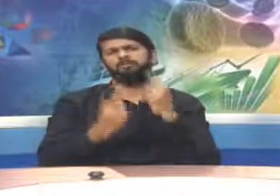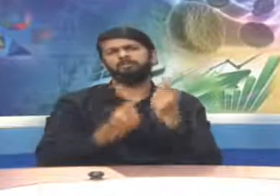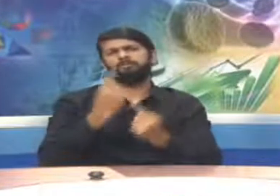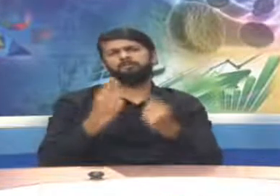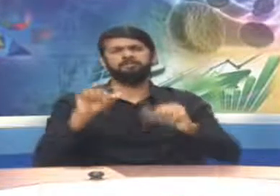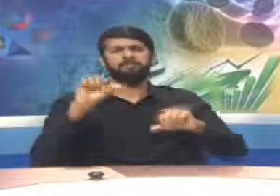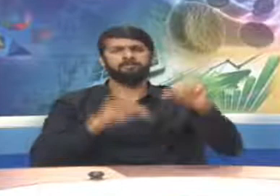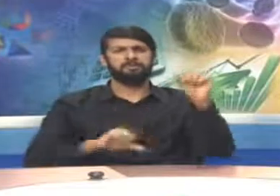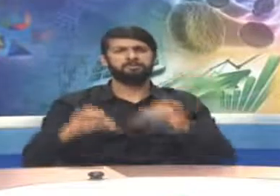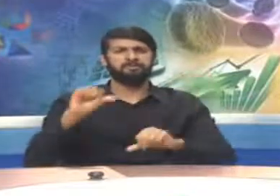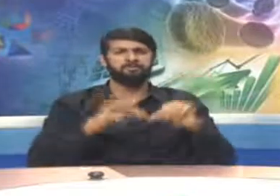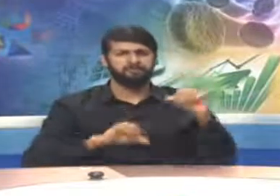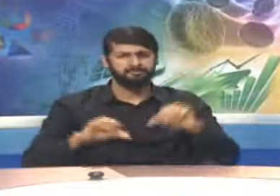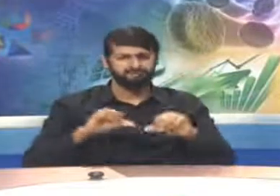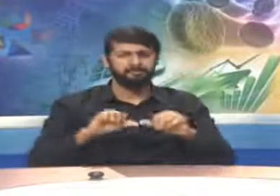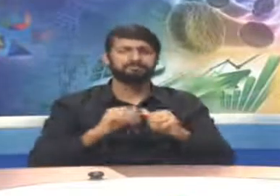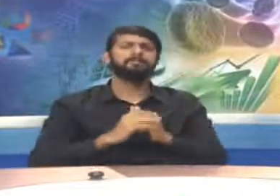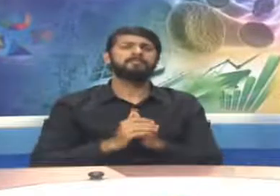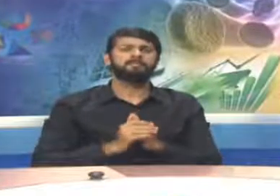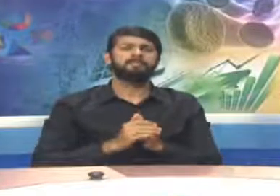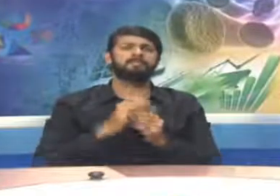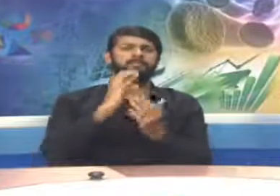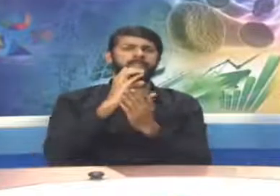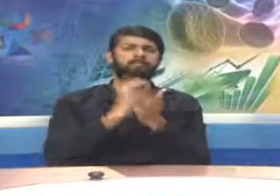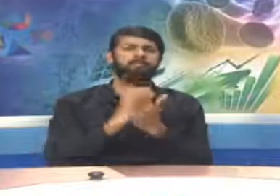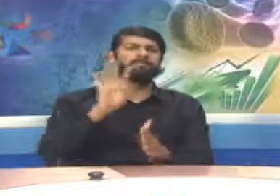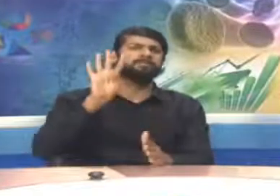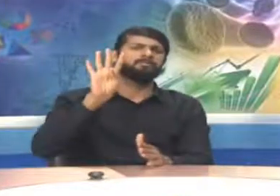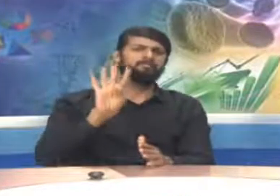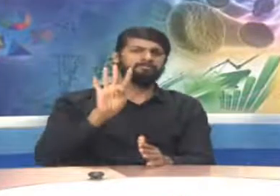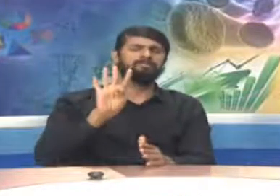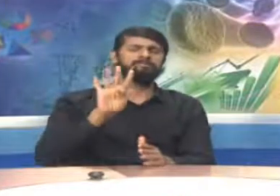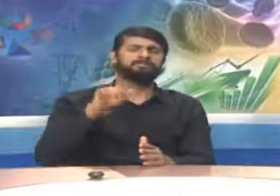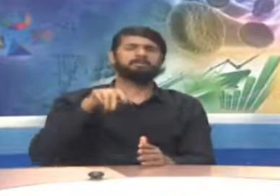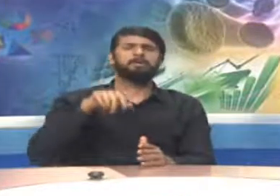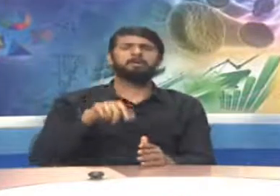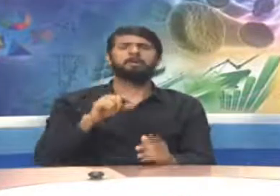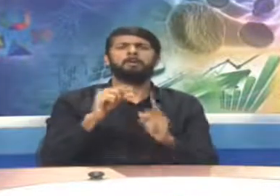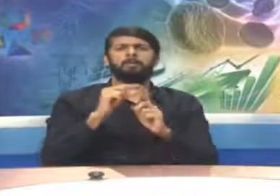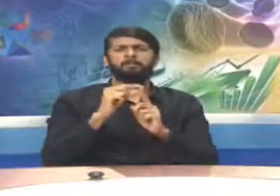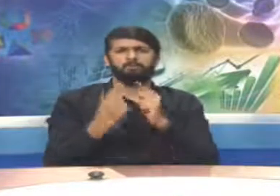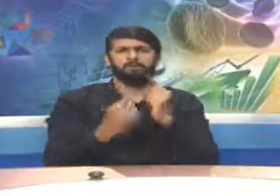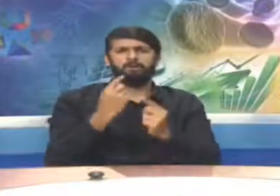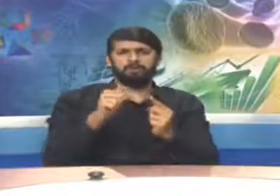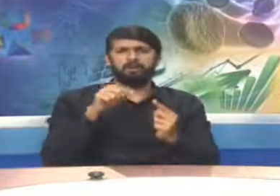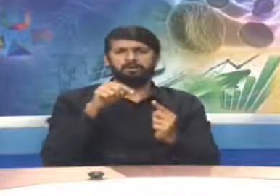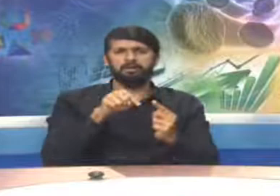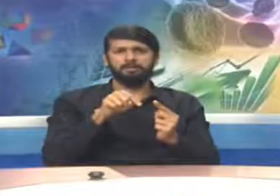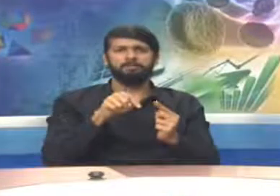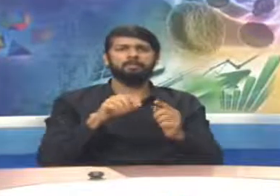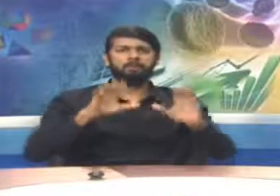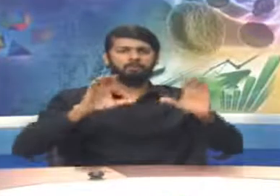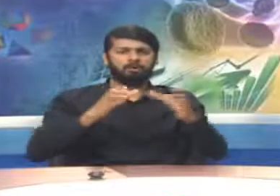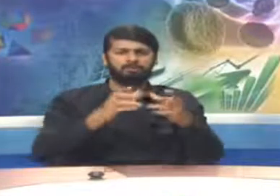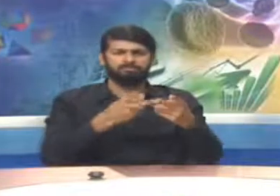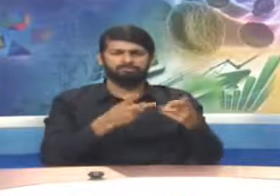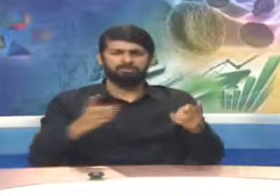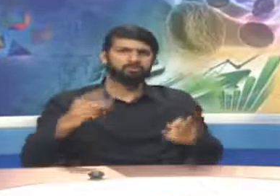welcome to NIOS for a higher secondary level, and today's subject